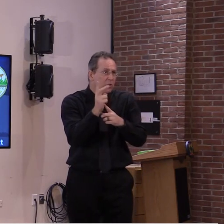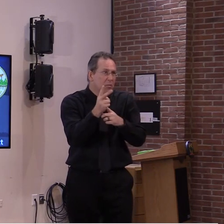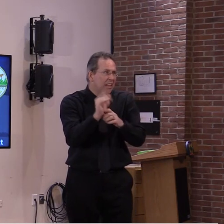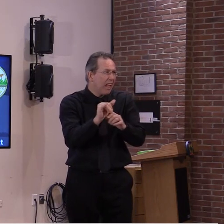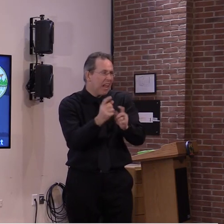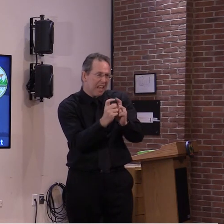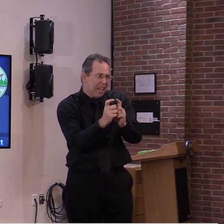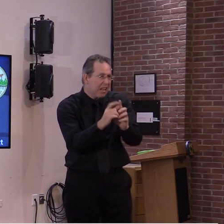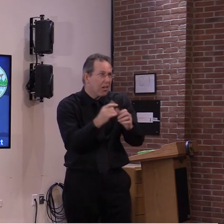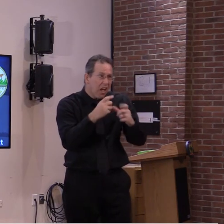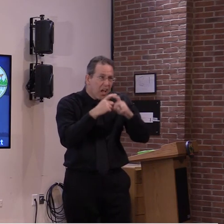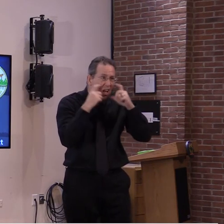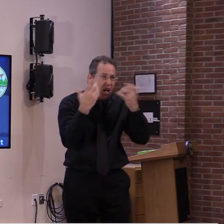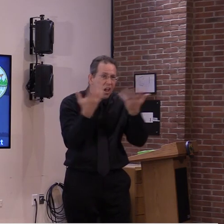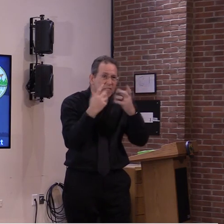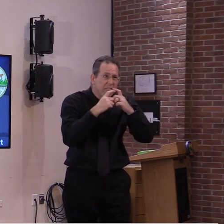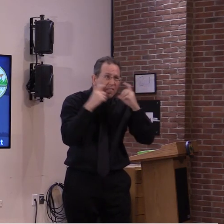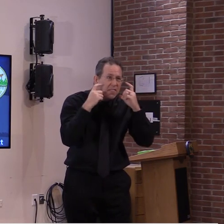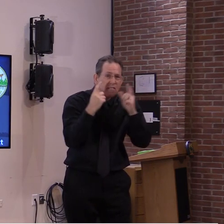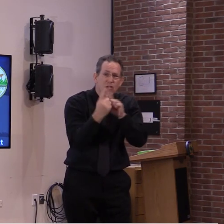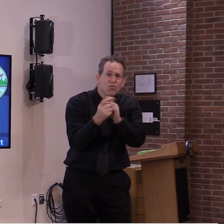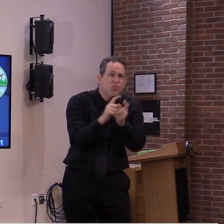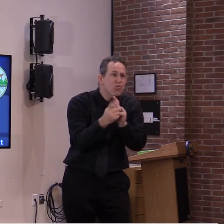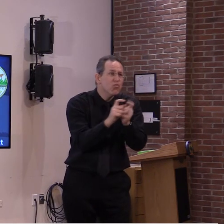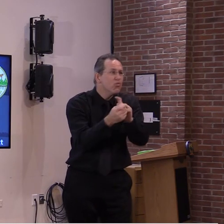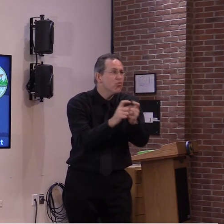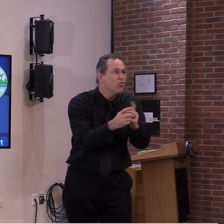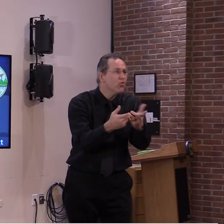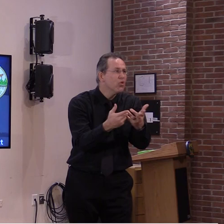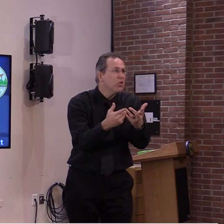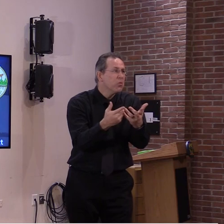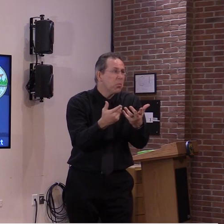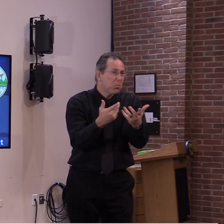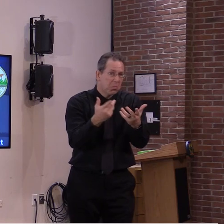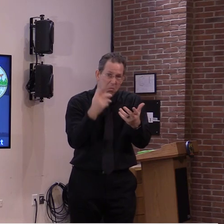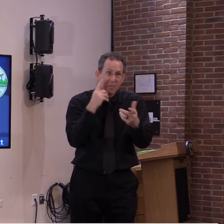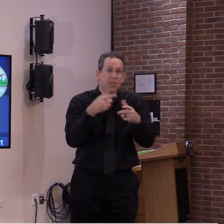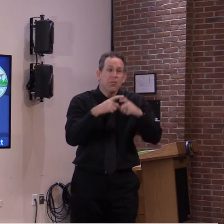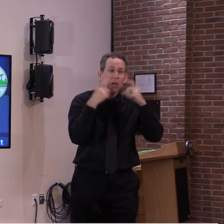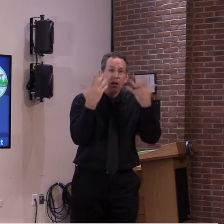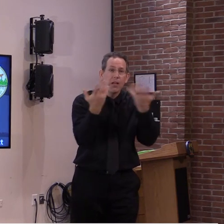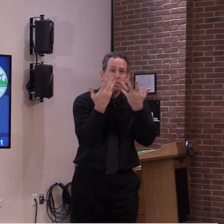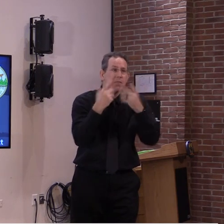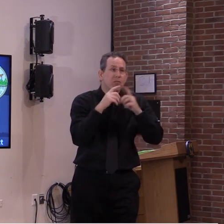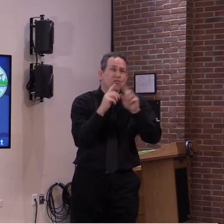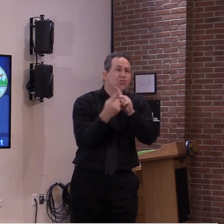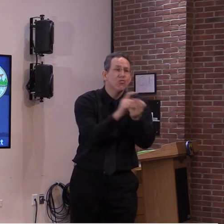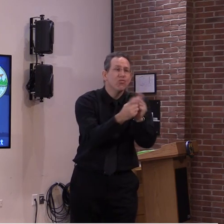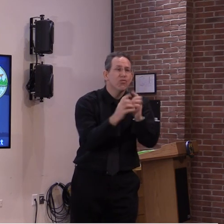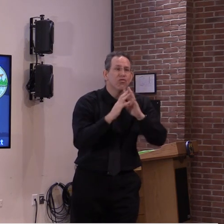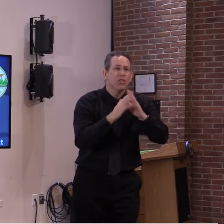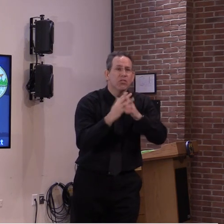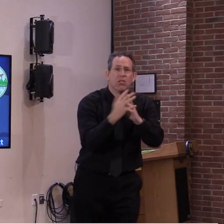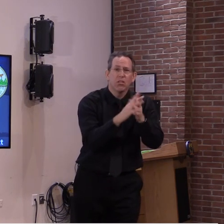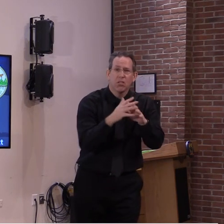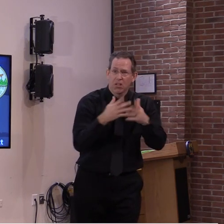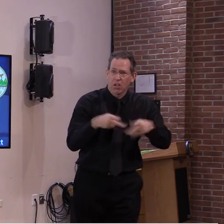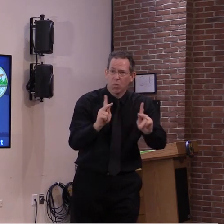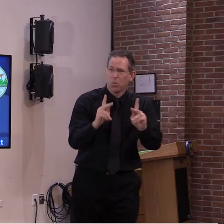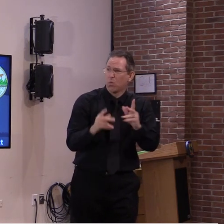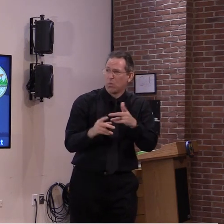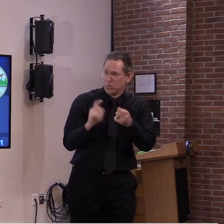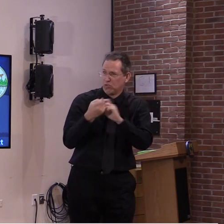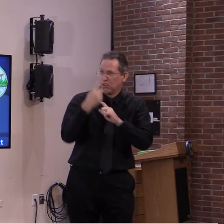any possibility to revisit the current ban on wrestling or and to allow it to, you know, go forth in some form this